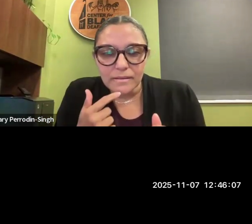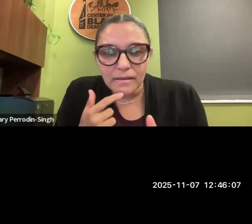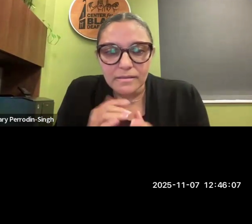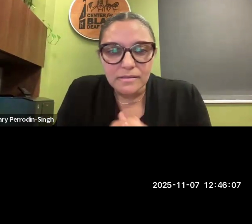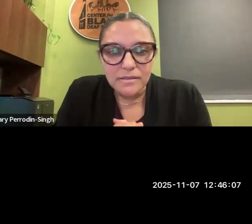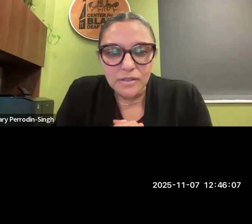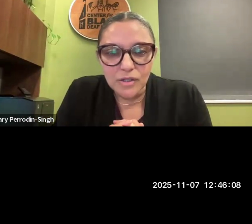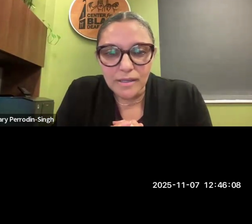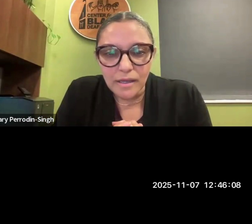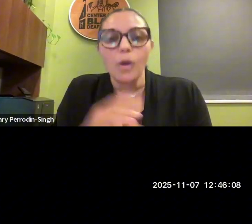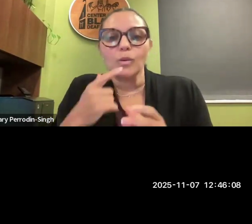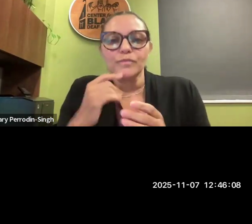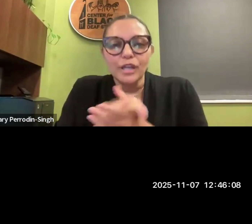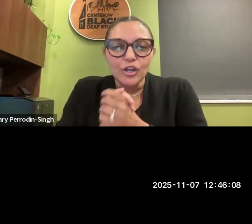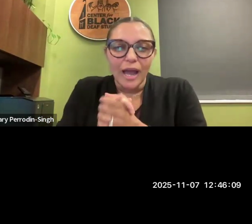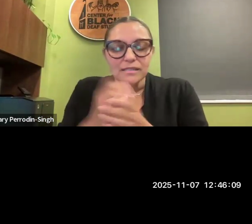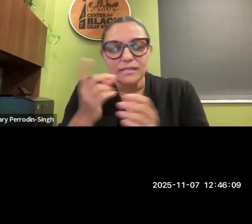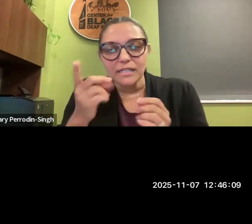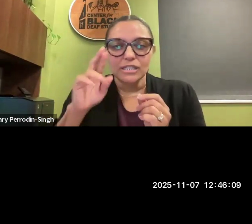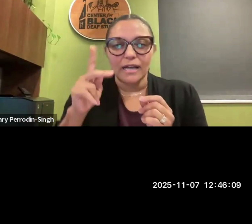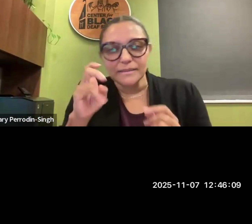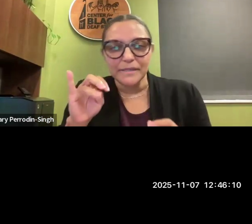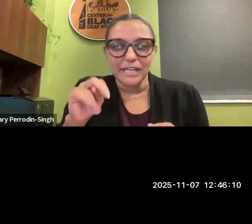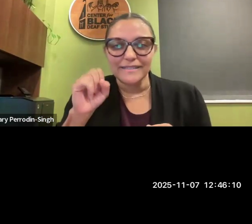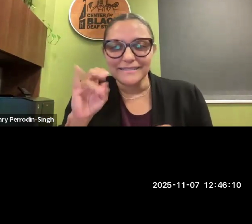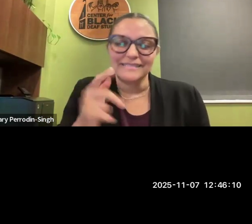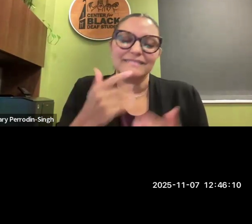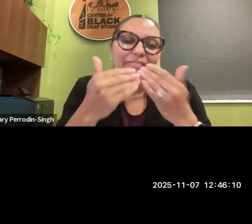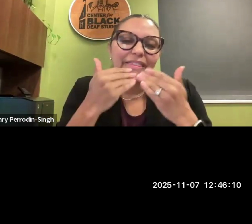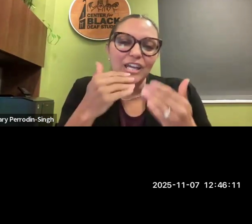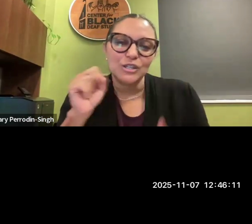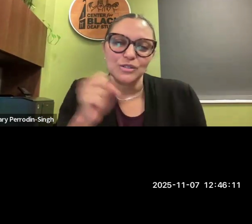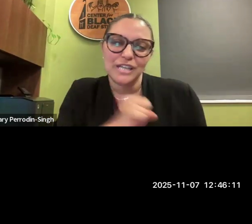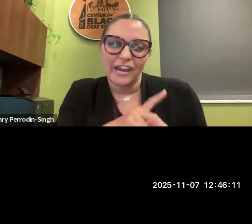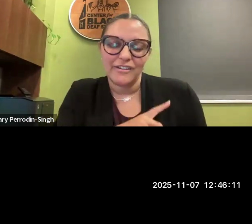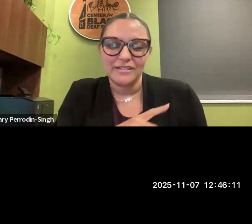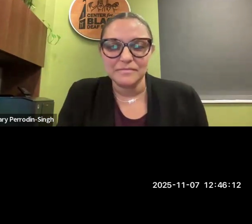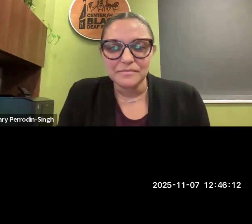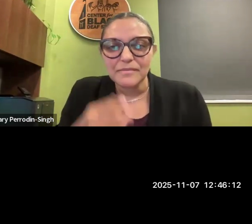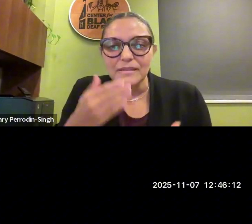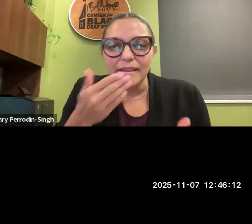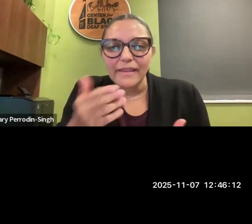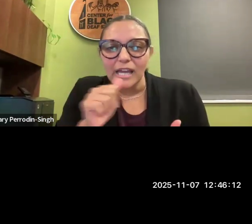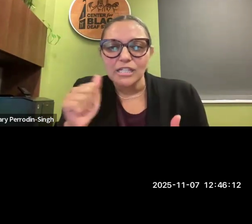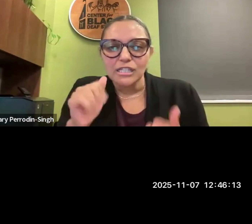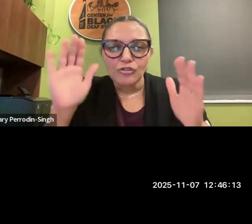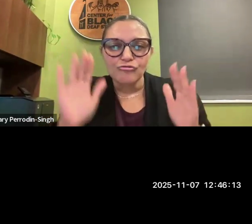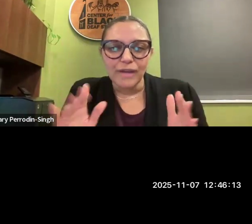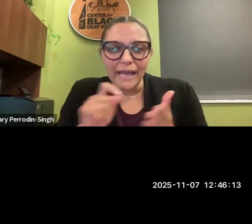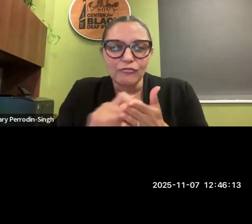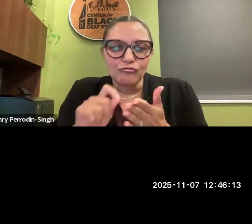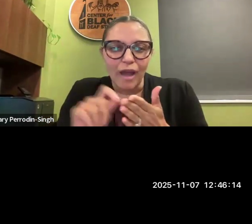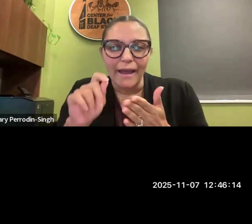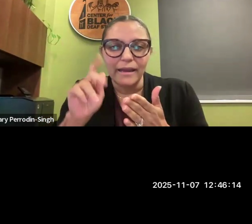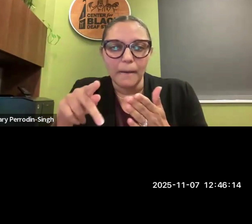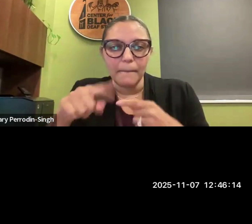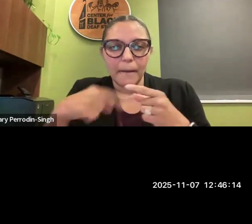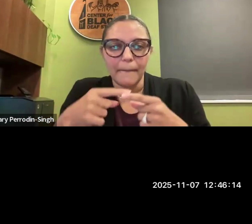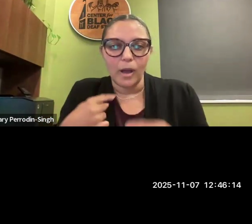stories. All right, second question from Sharon. Congratulations. Thank you. There's a great write-up